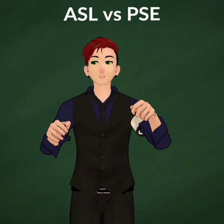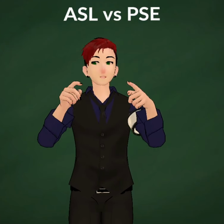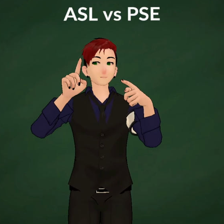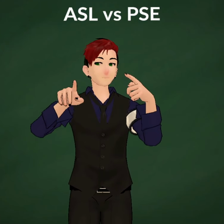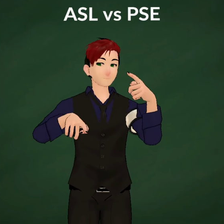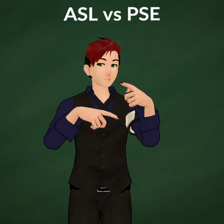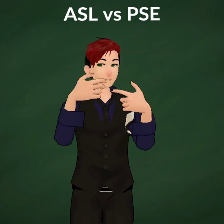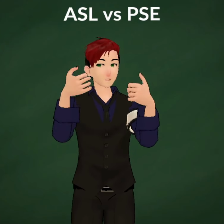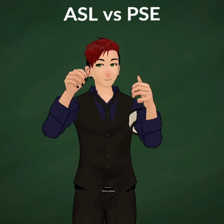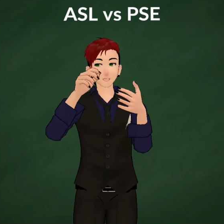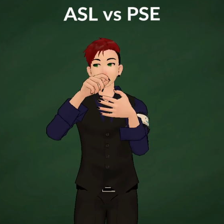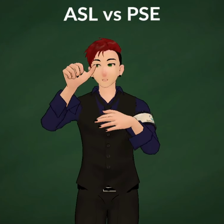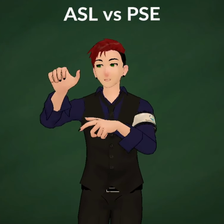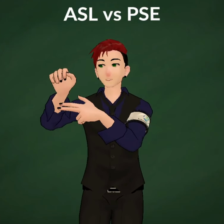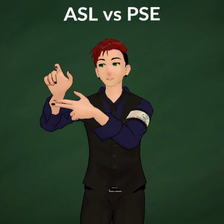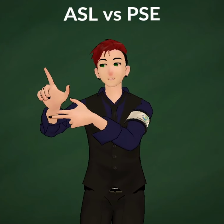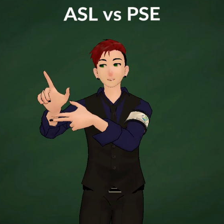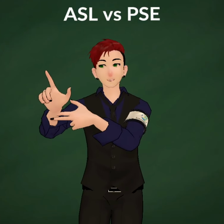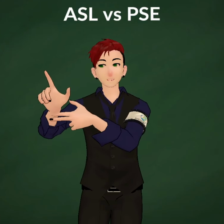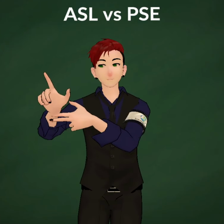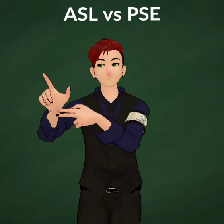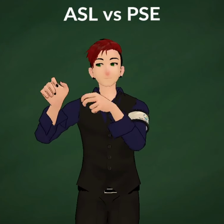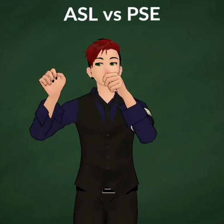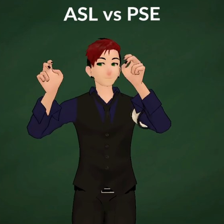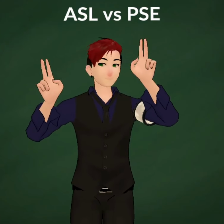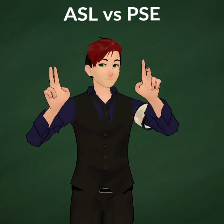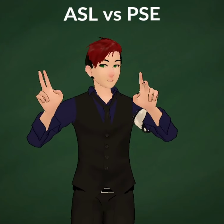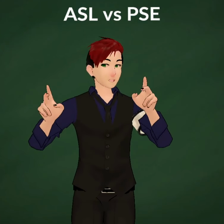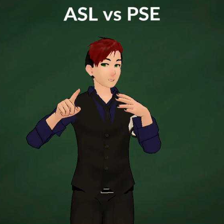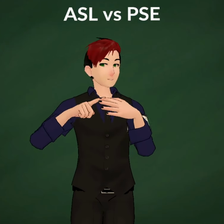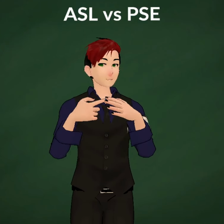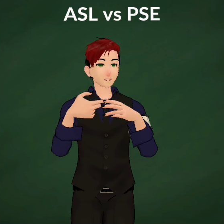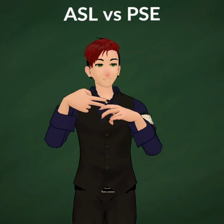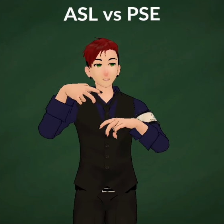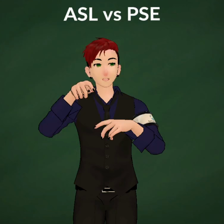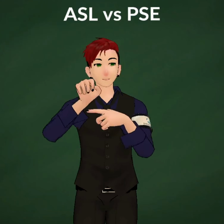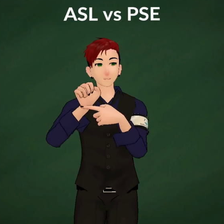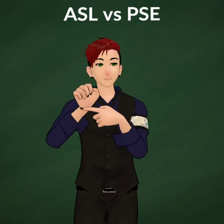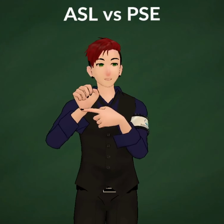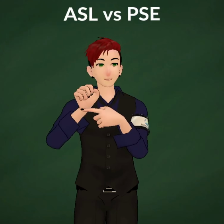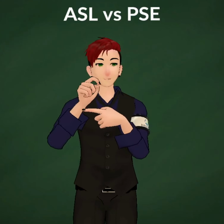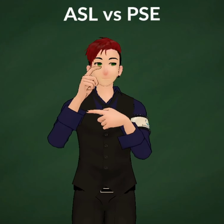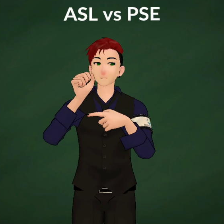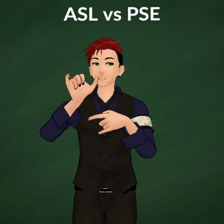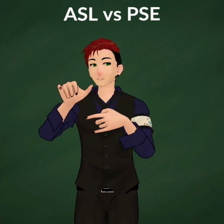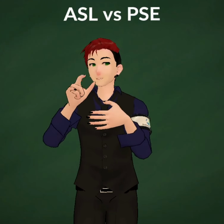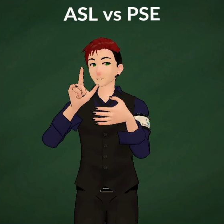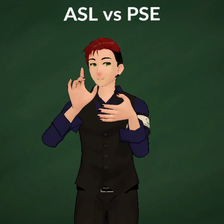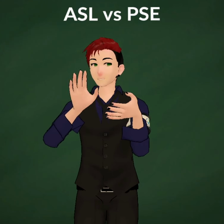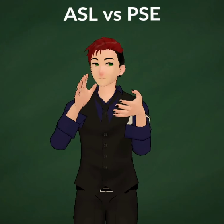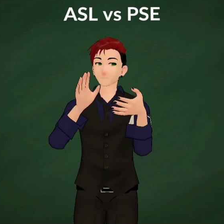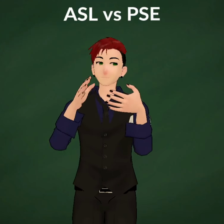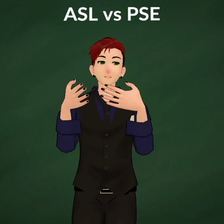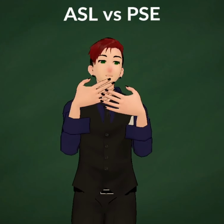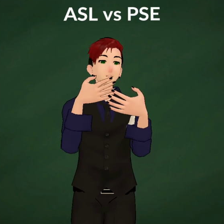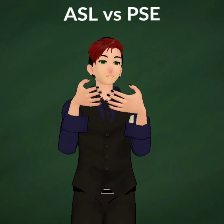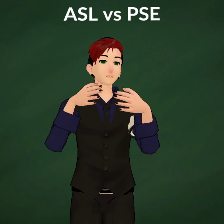So when you're trying to learn ASL, a lot of people start off with PSE because that's the easiest,